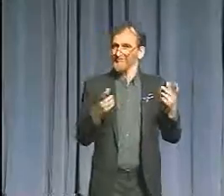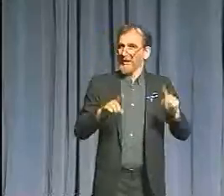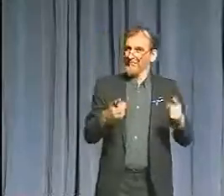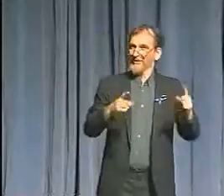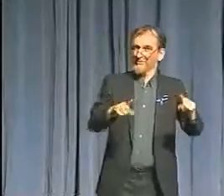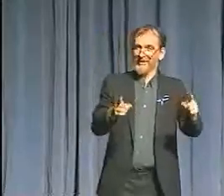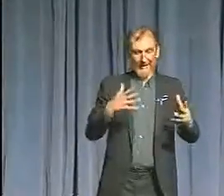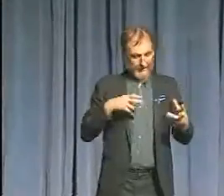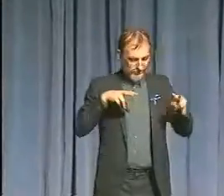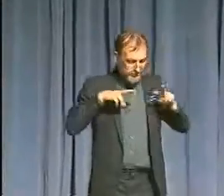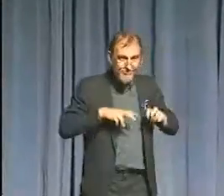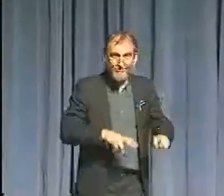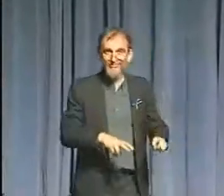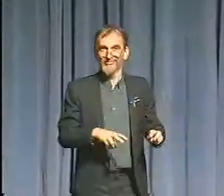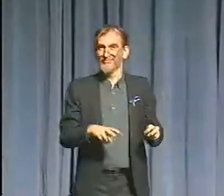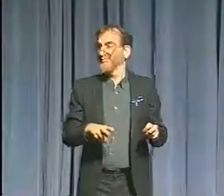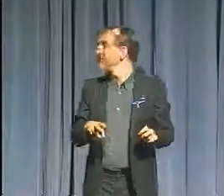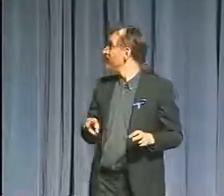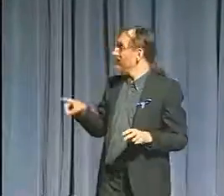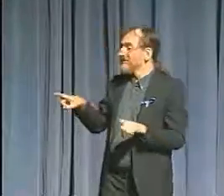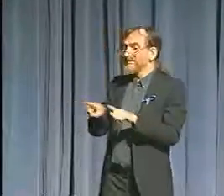much interference that it's seen as support.